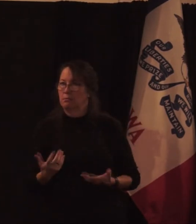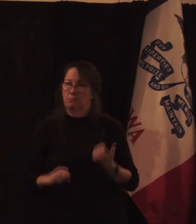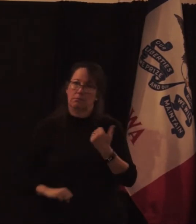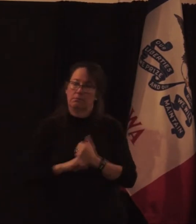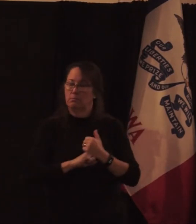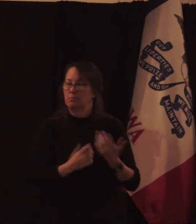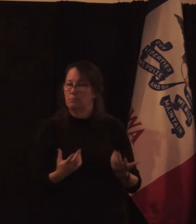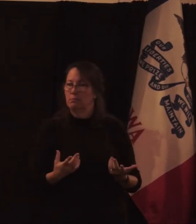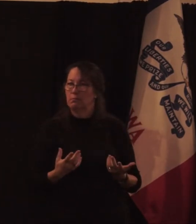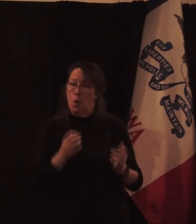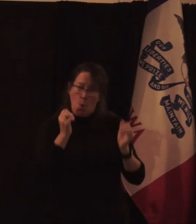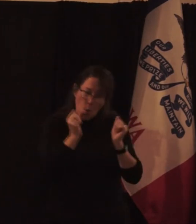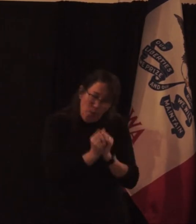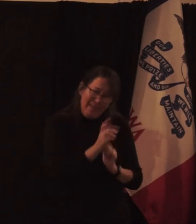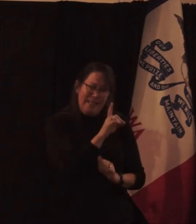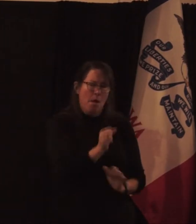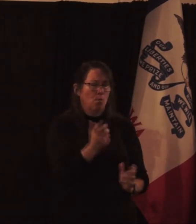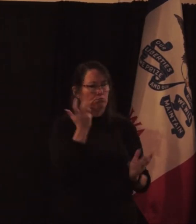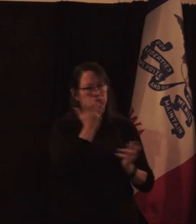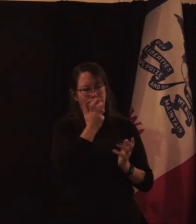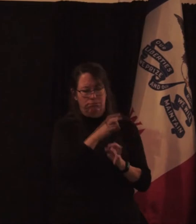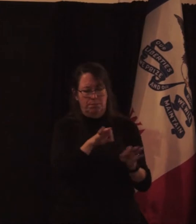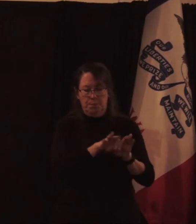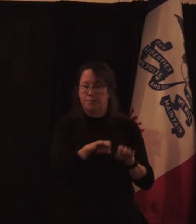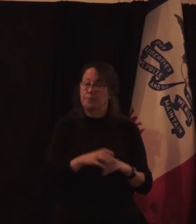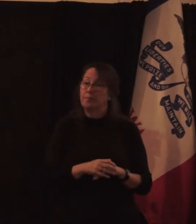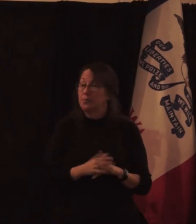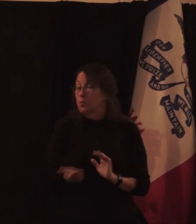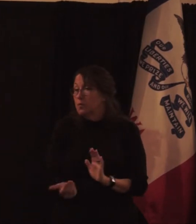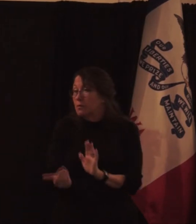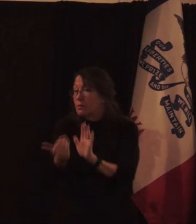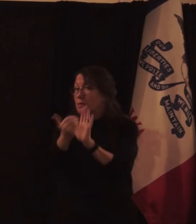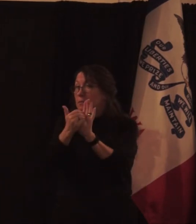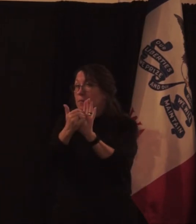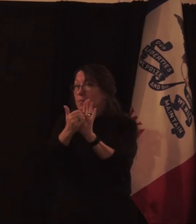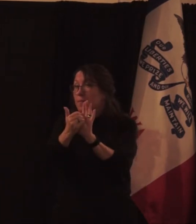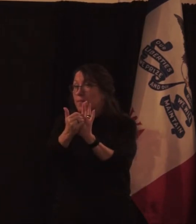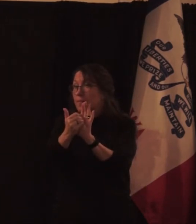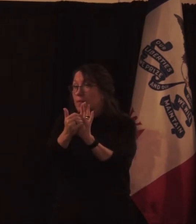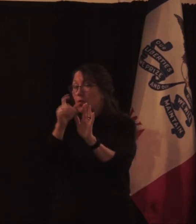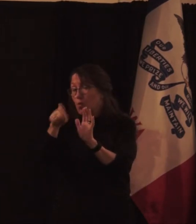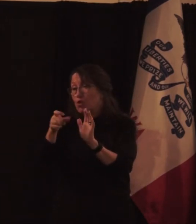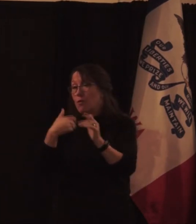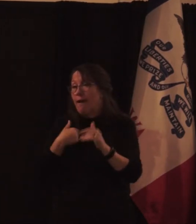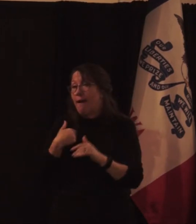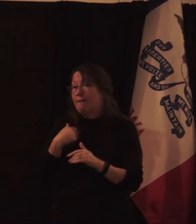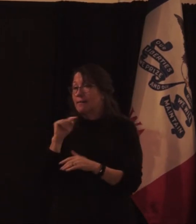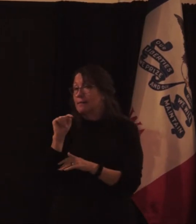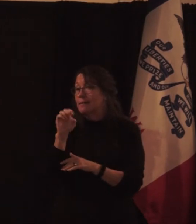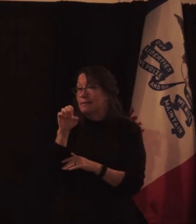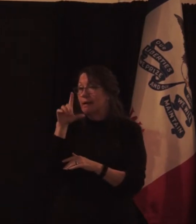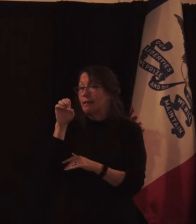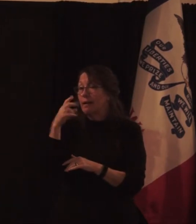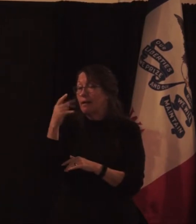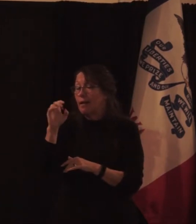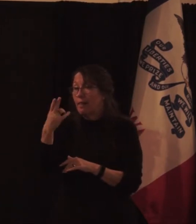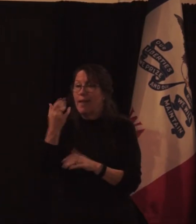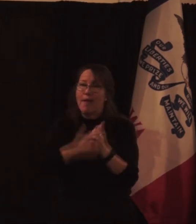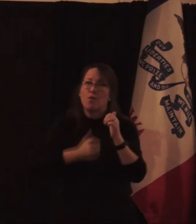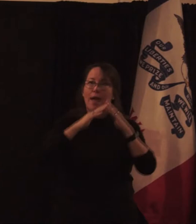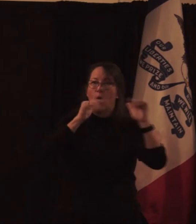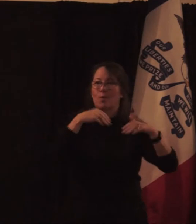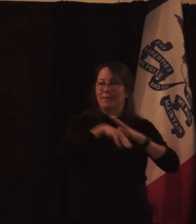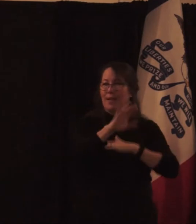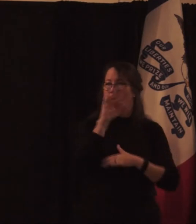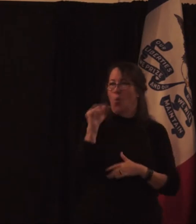extremely important for persons with disabilities. So again, we ought to be having telehealth to every house in the